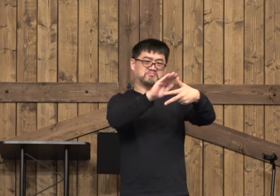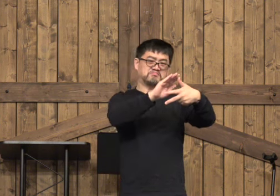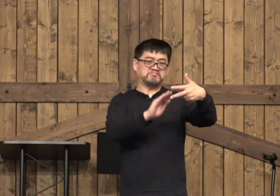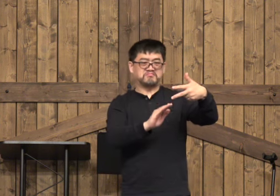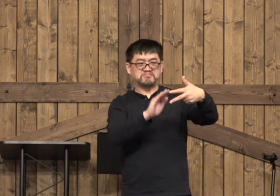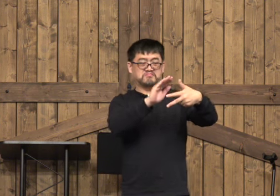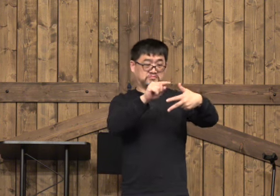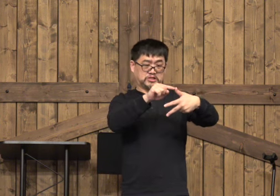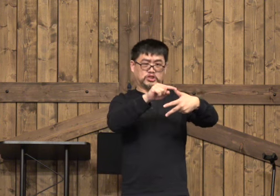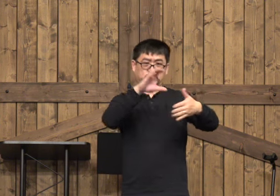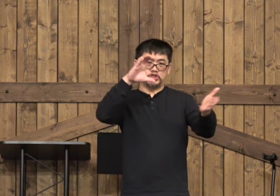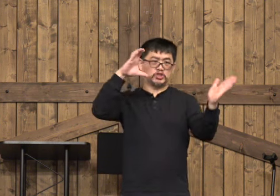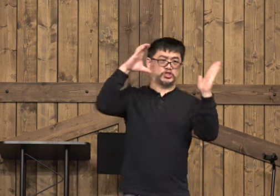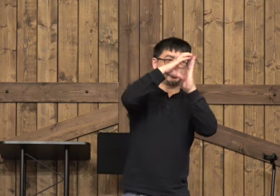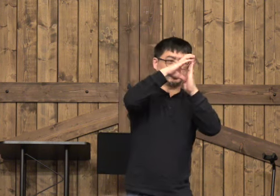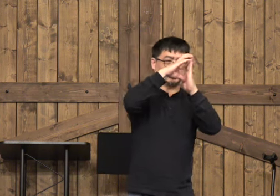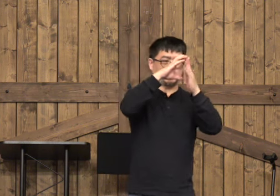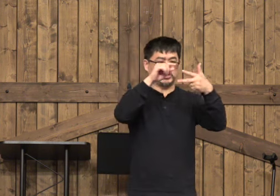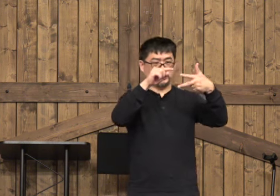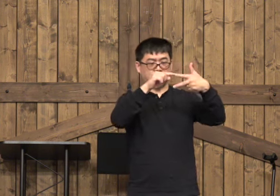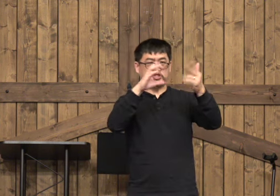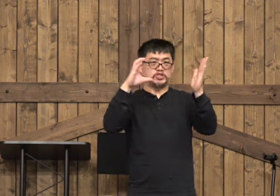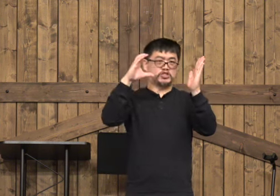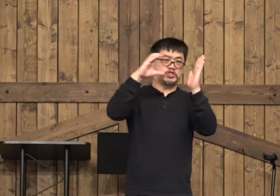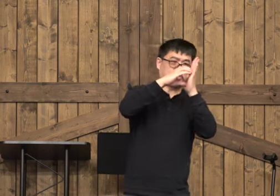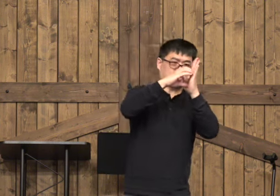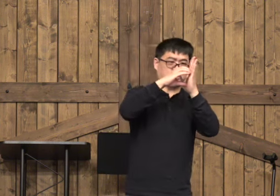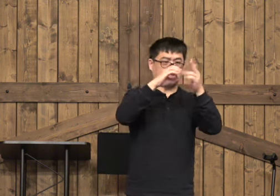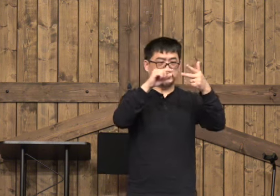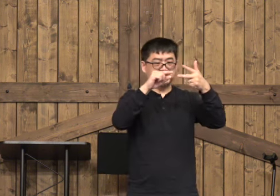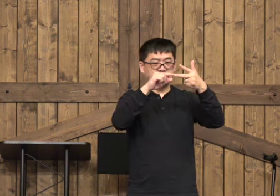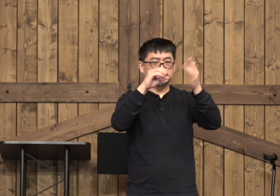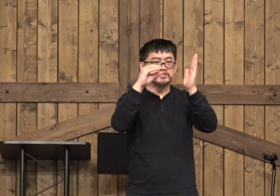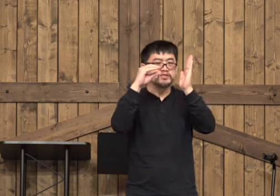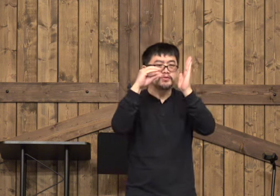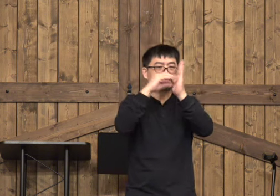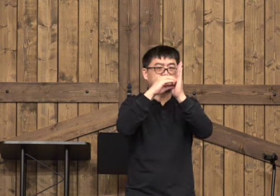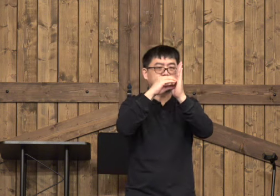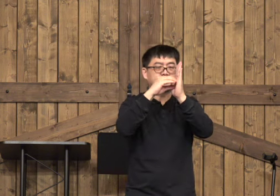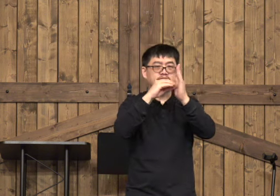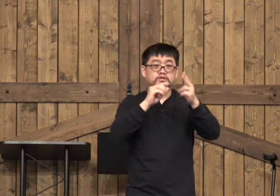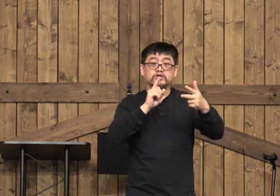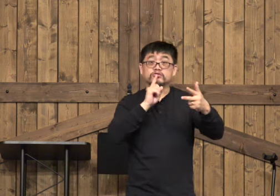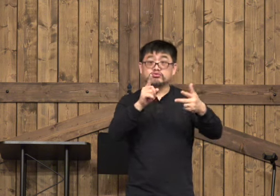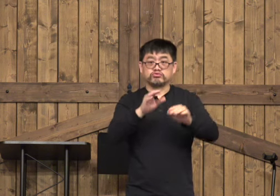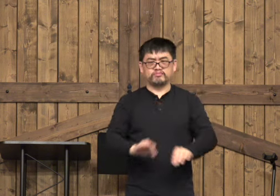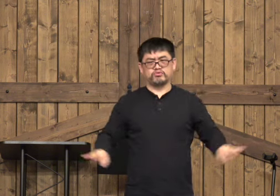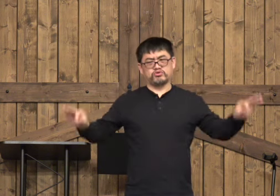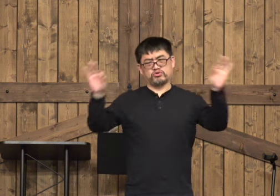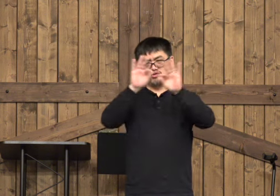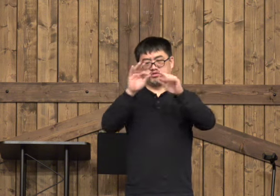they're all, the first two has